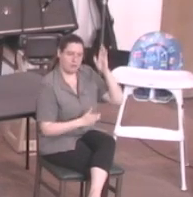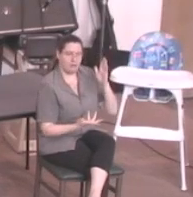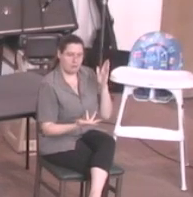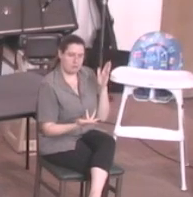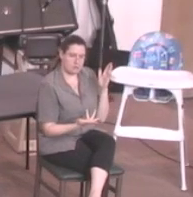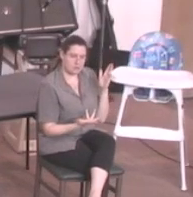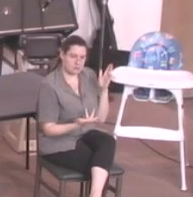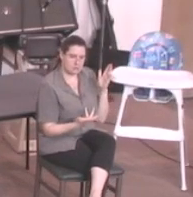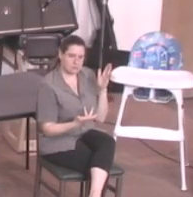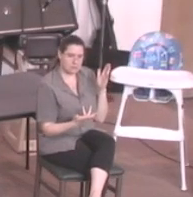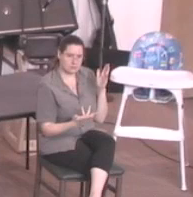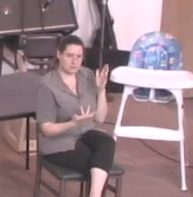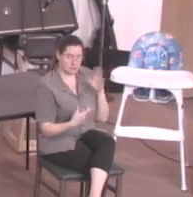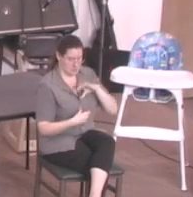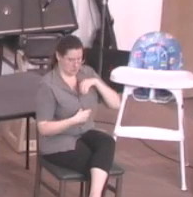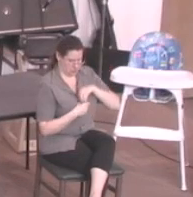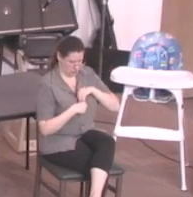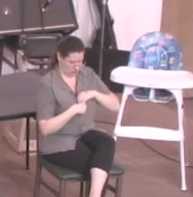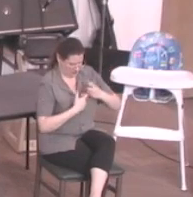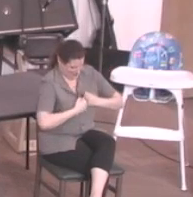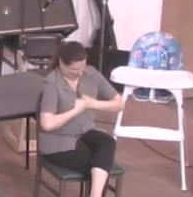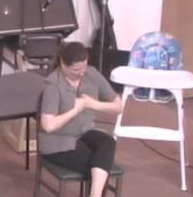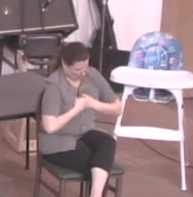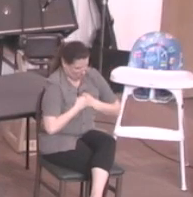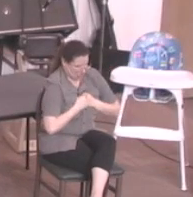and it's done from your heart,